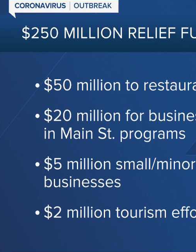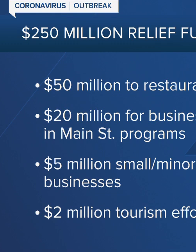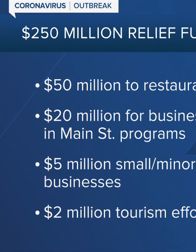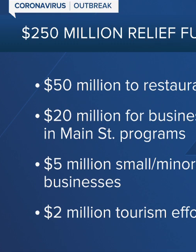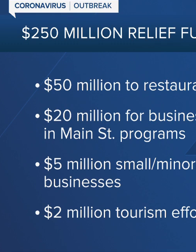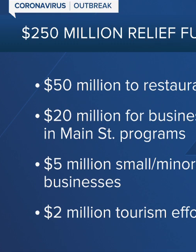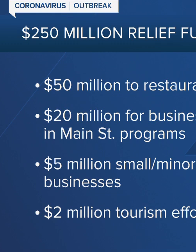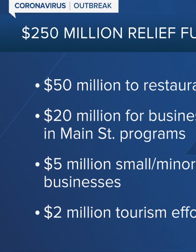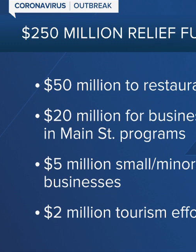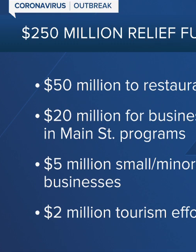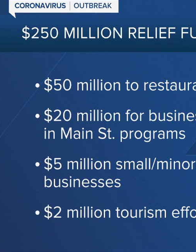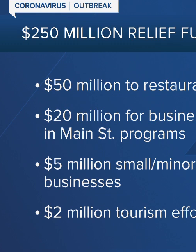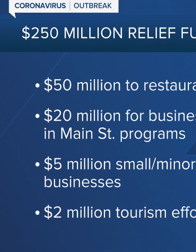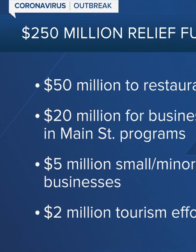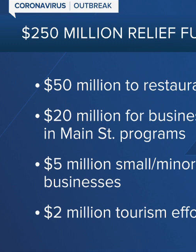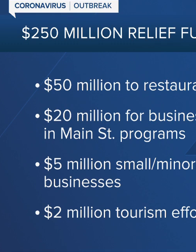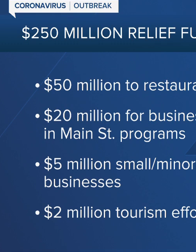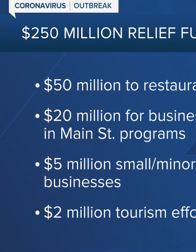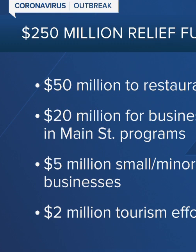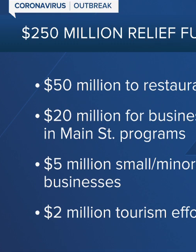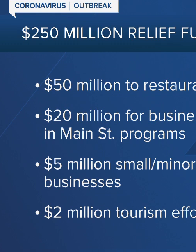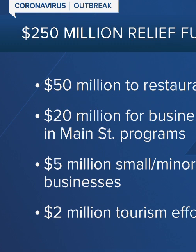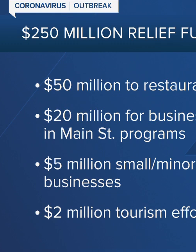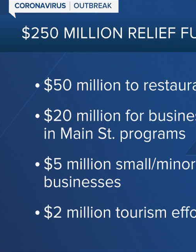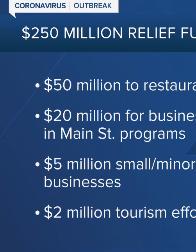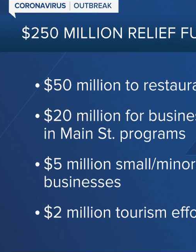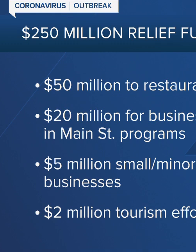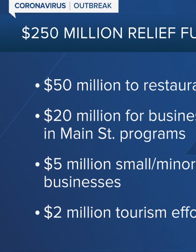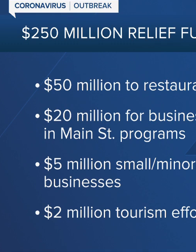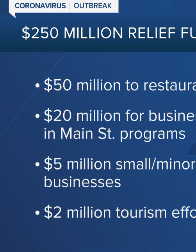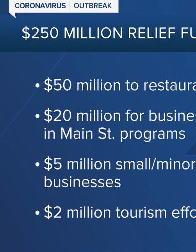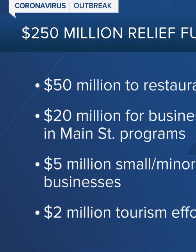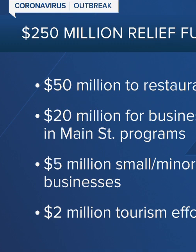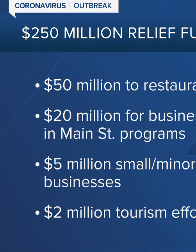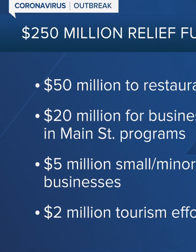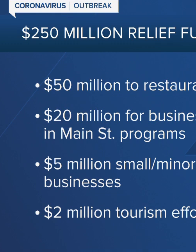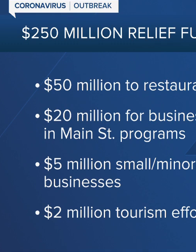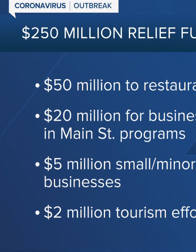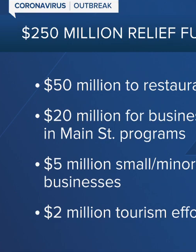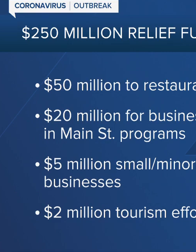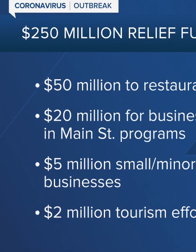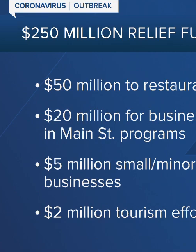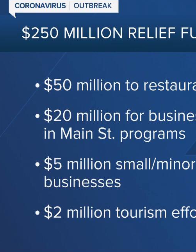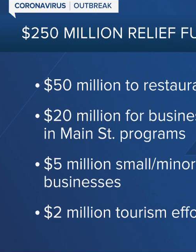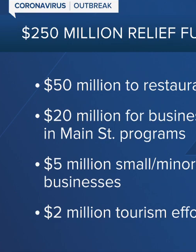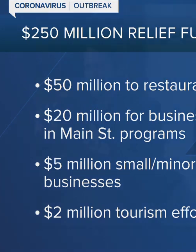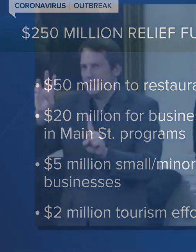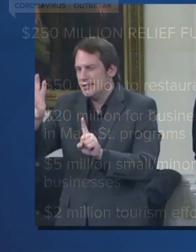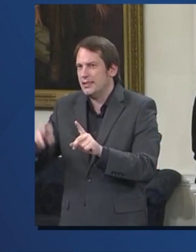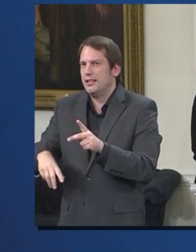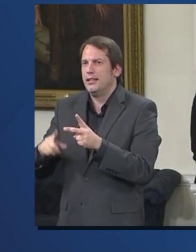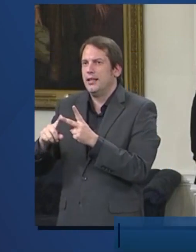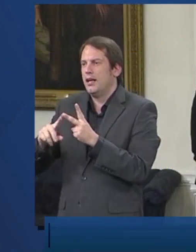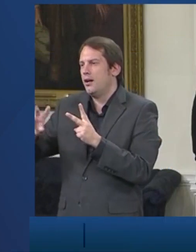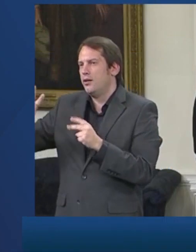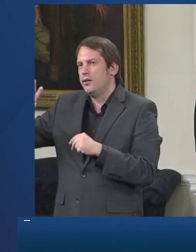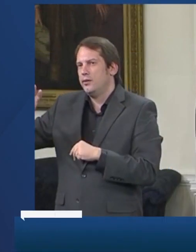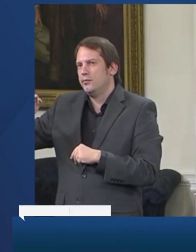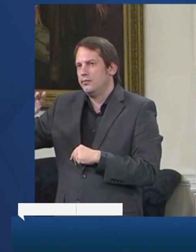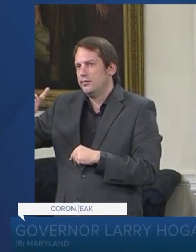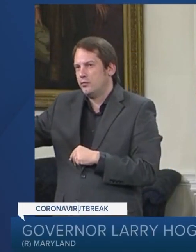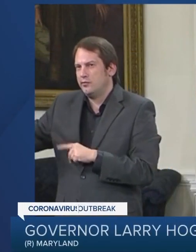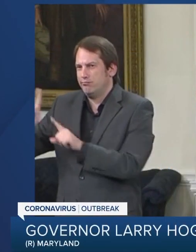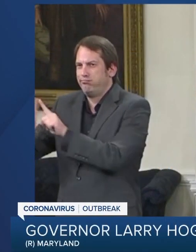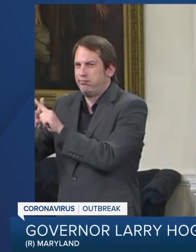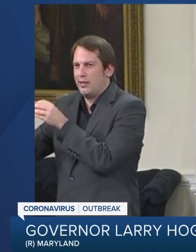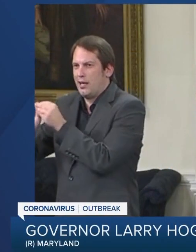urging every county and city to get back to as close to capacity as possible to save these small businesses. We still have